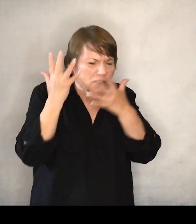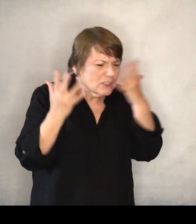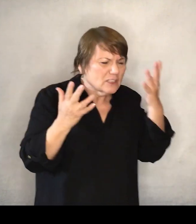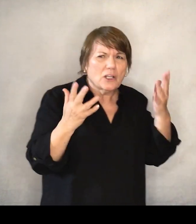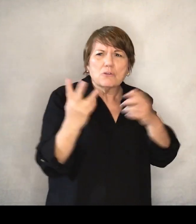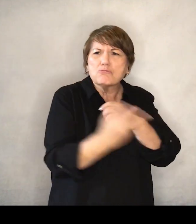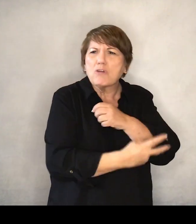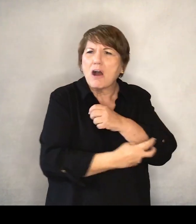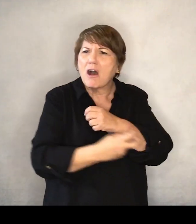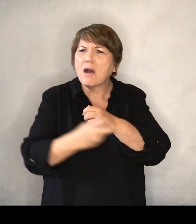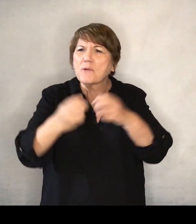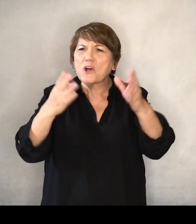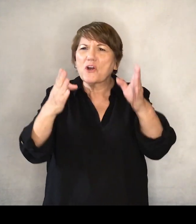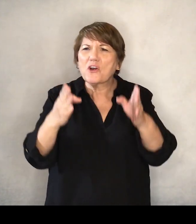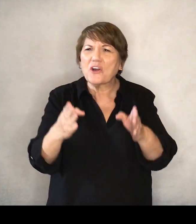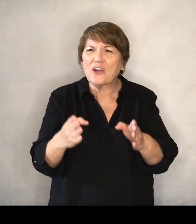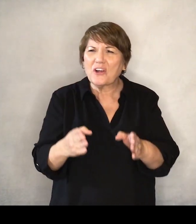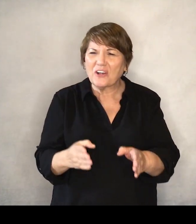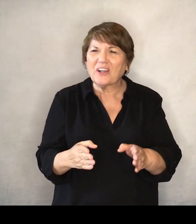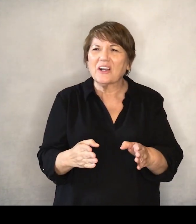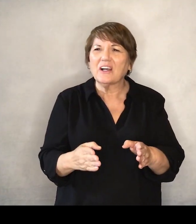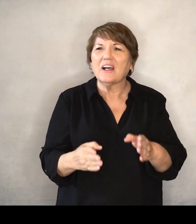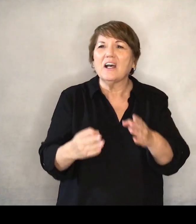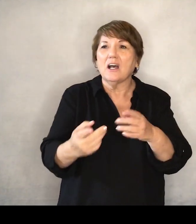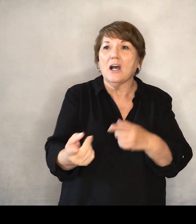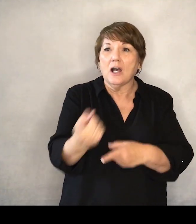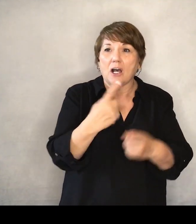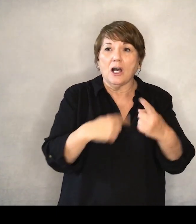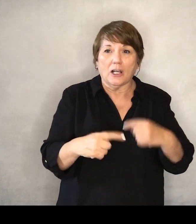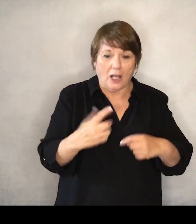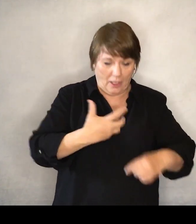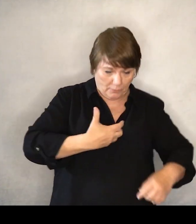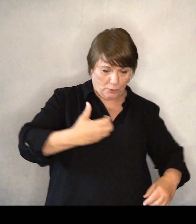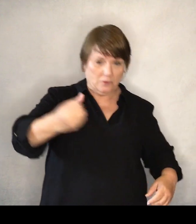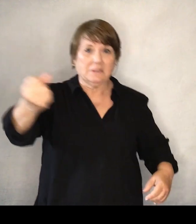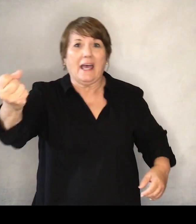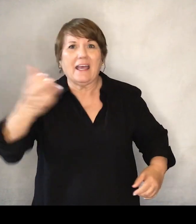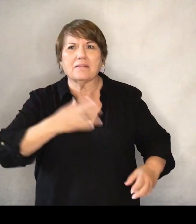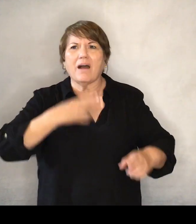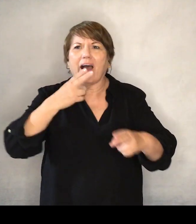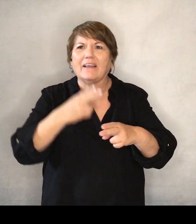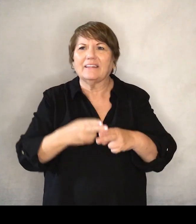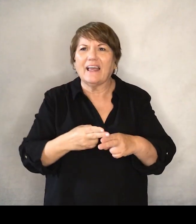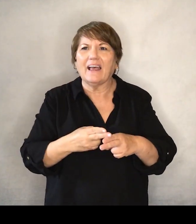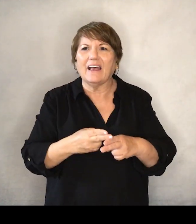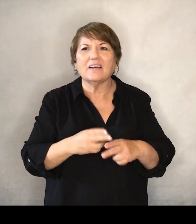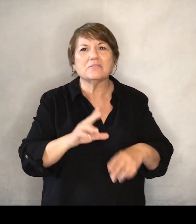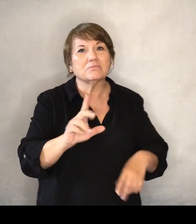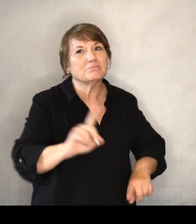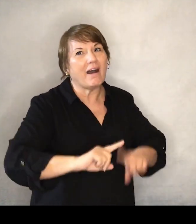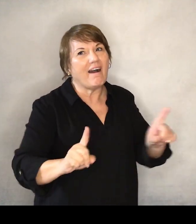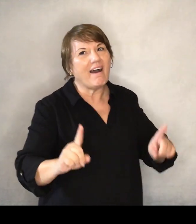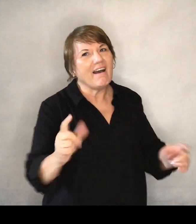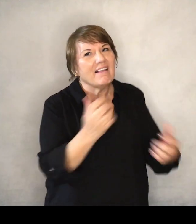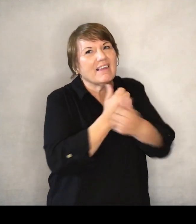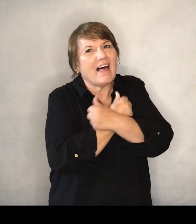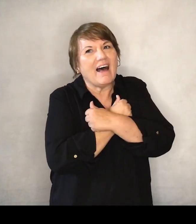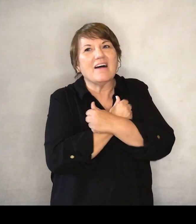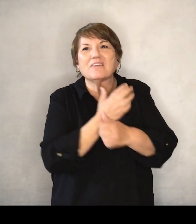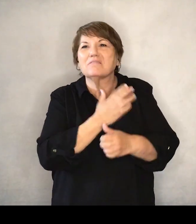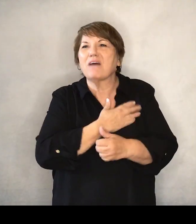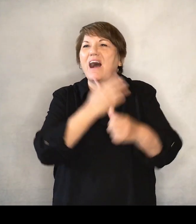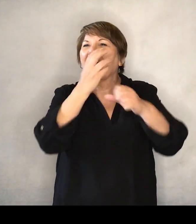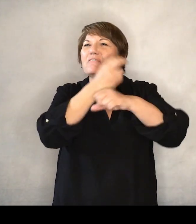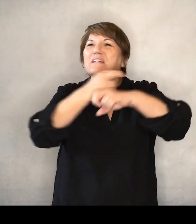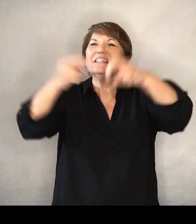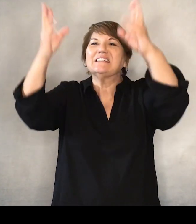Shame is a robber, and he's come to take my name. Love is my